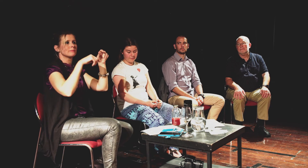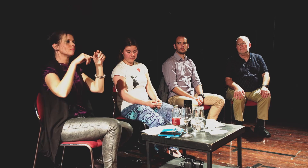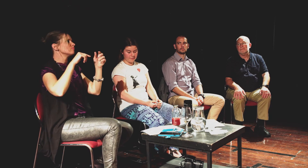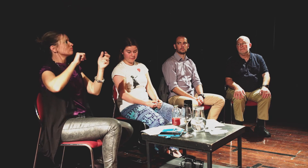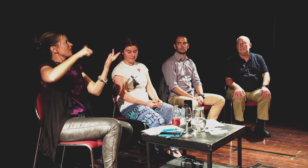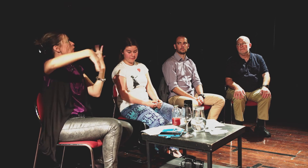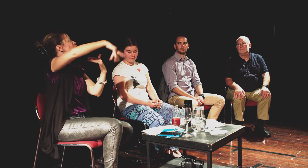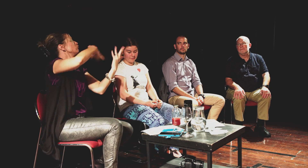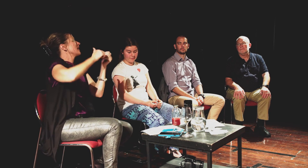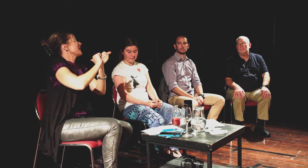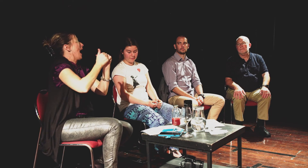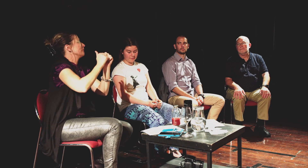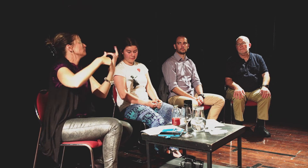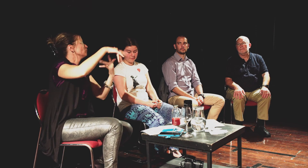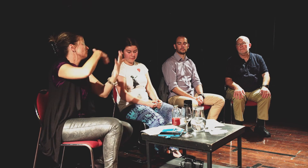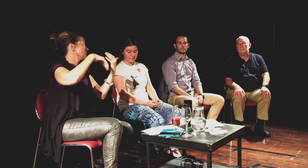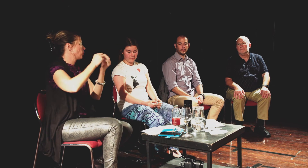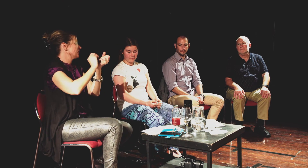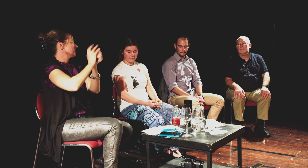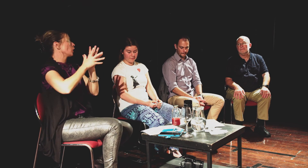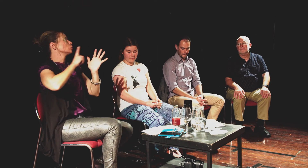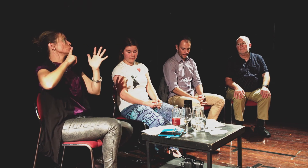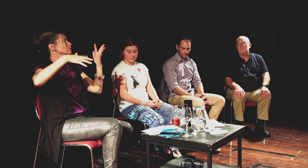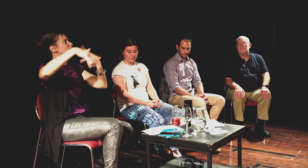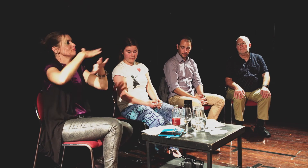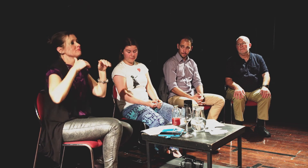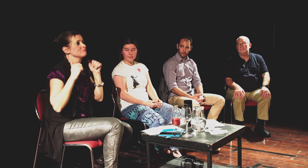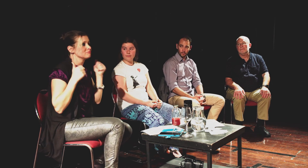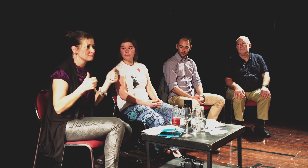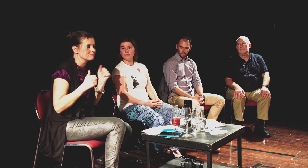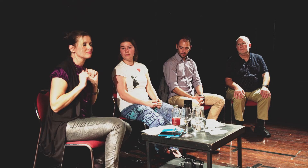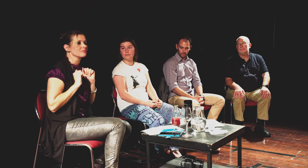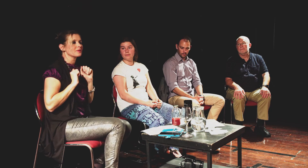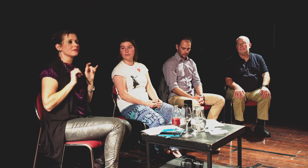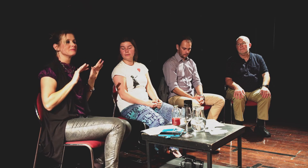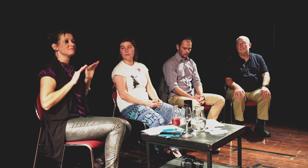welcome to come along and join us. We've got a lot of games that will be happening with our sign language tutors.